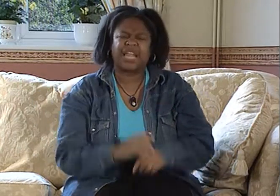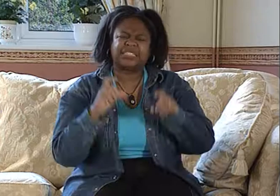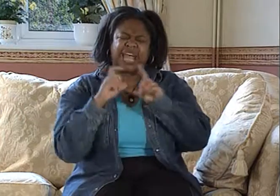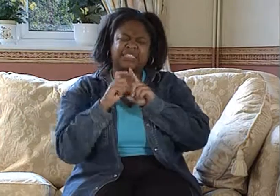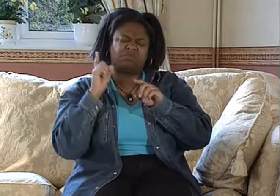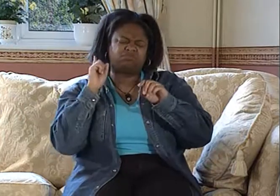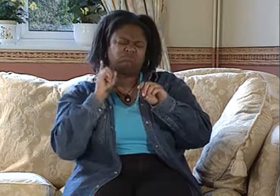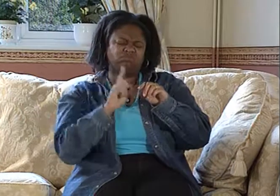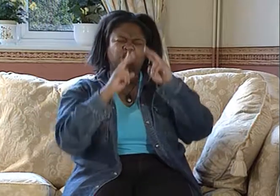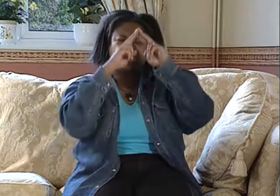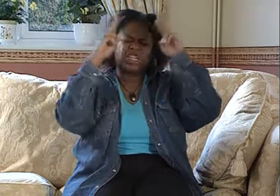coming.